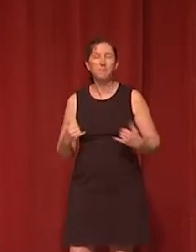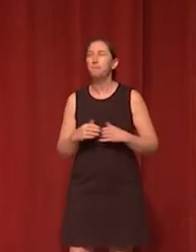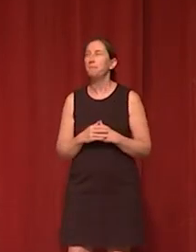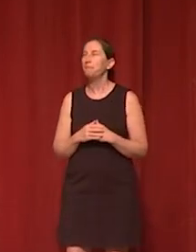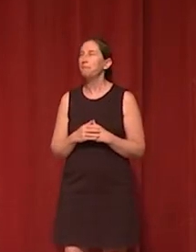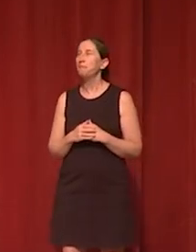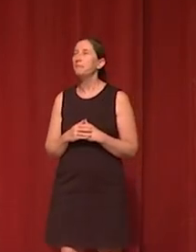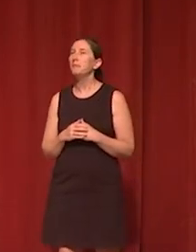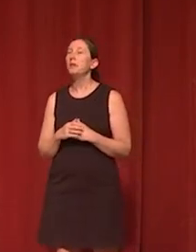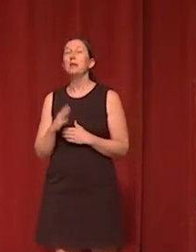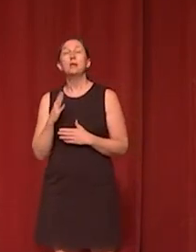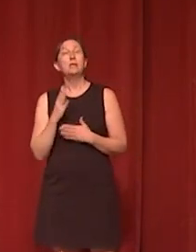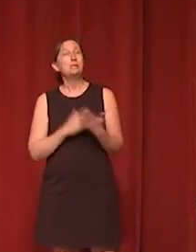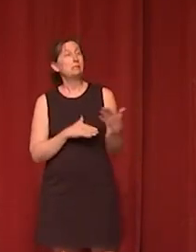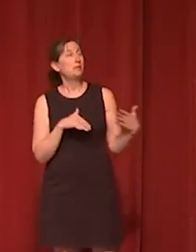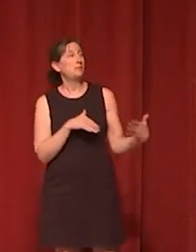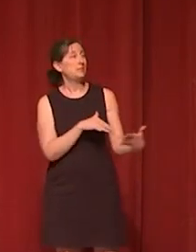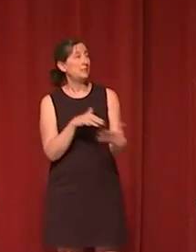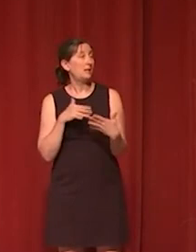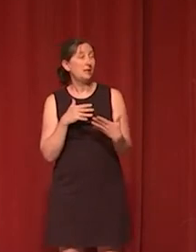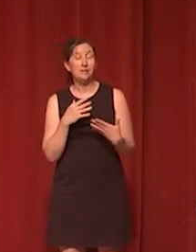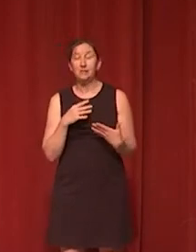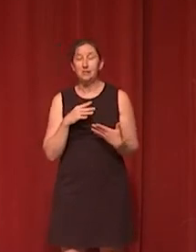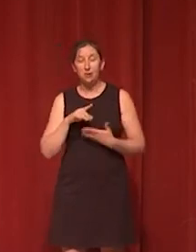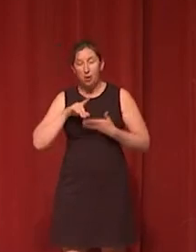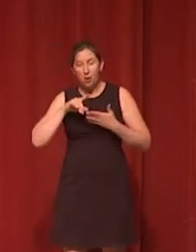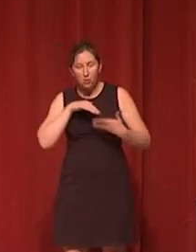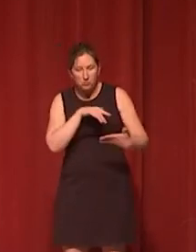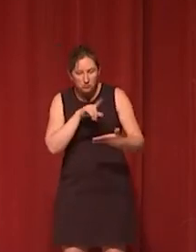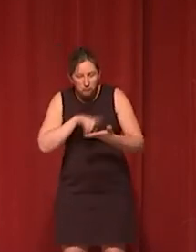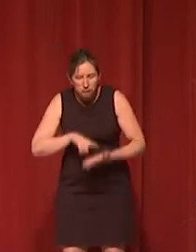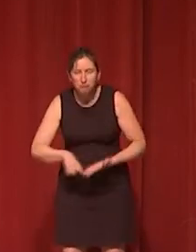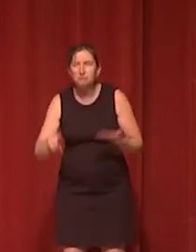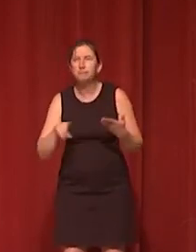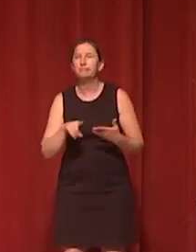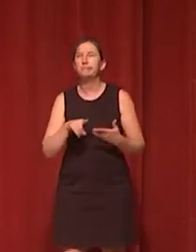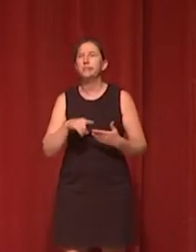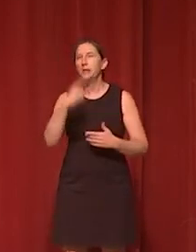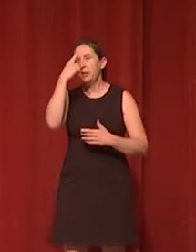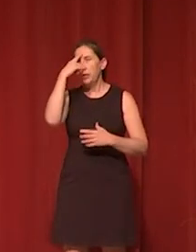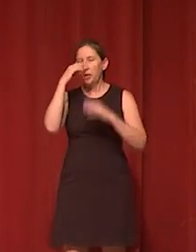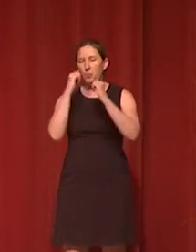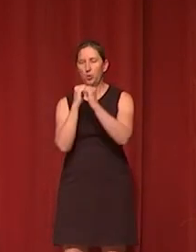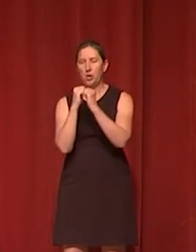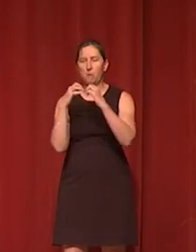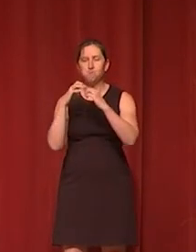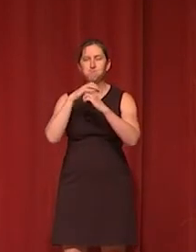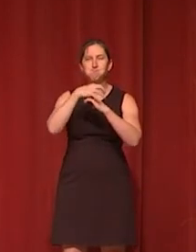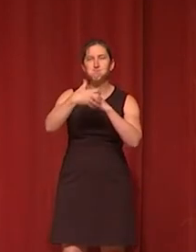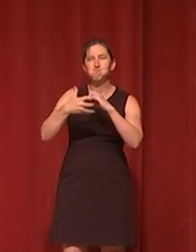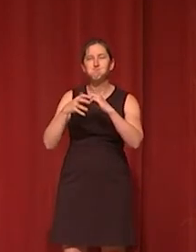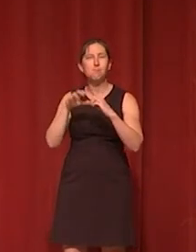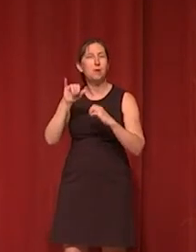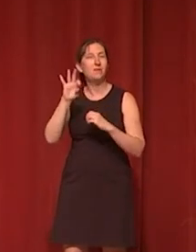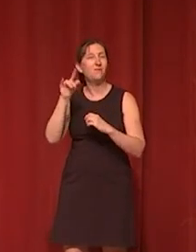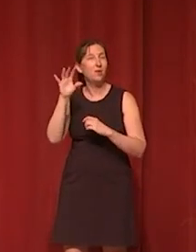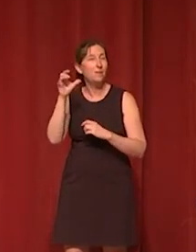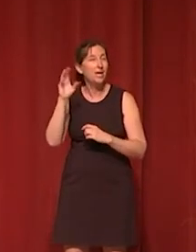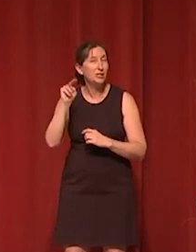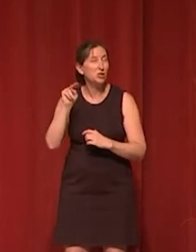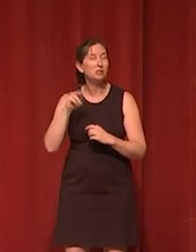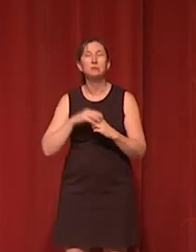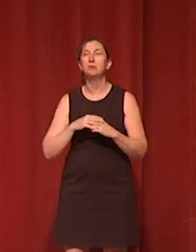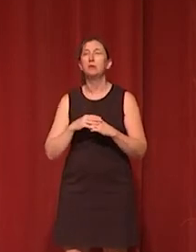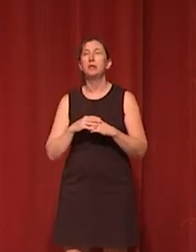that, thankfully, are looking at all kinds of things. So inflammation, the tau buildup, the vascular risk factors, like Dr. Bogues